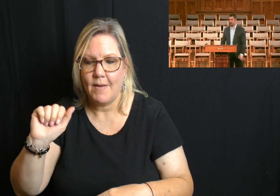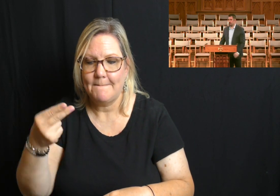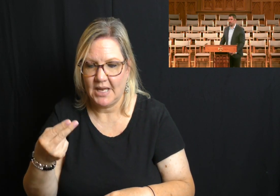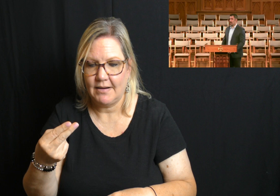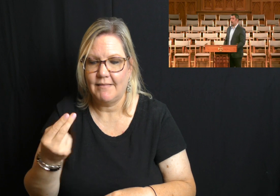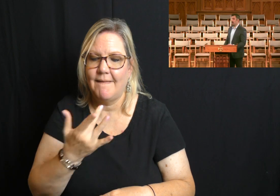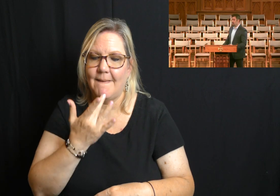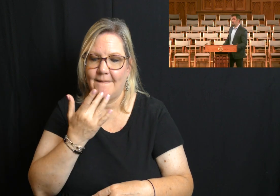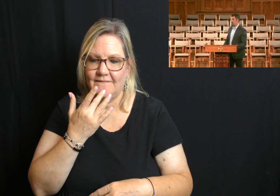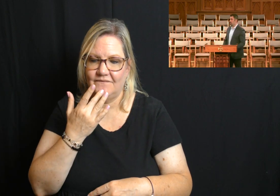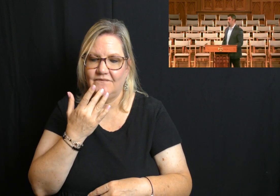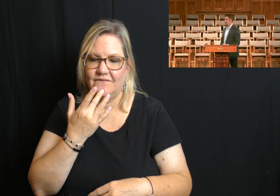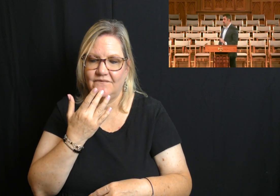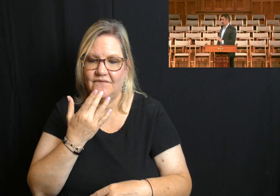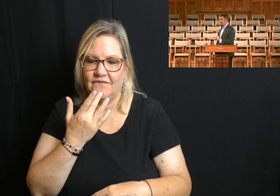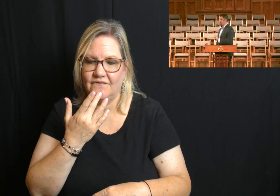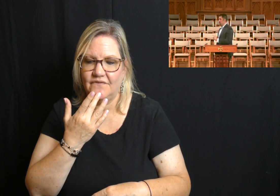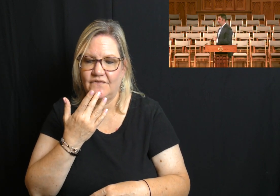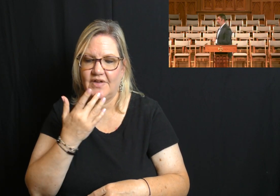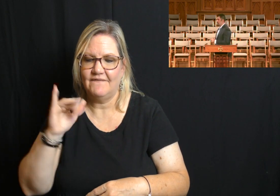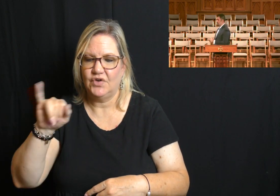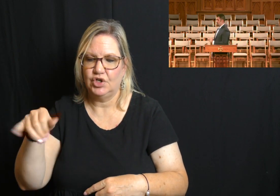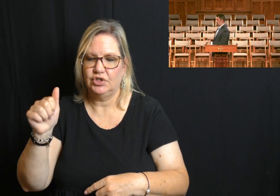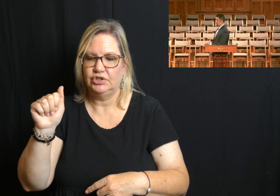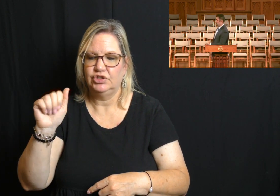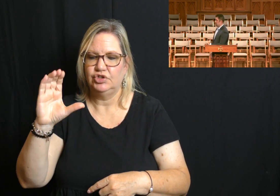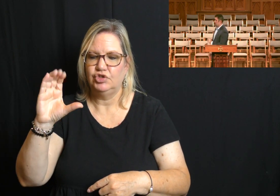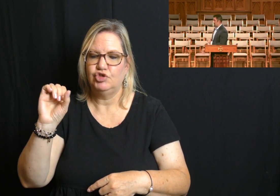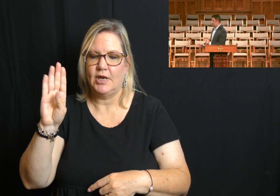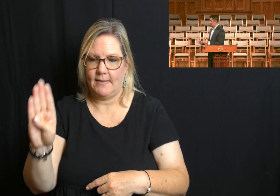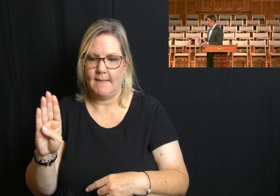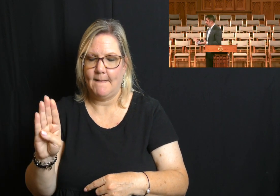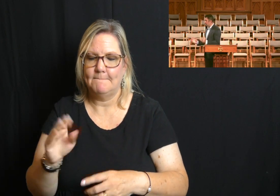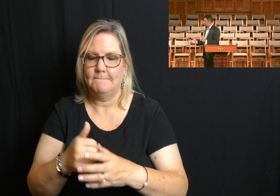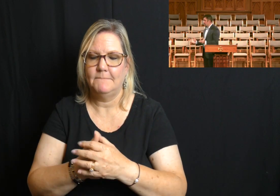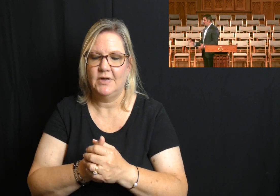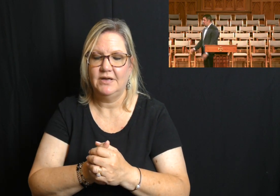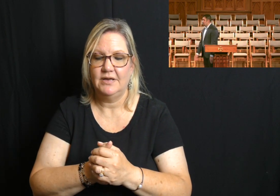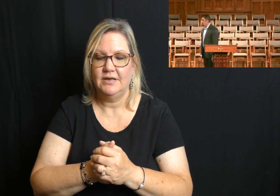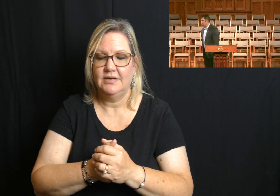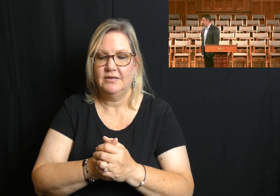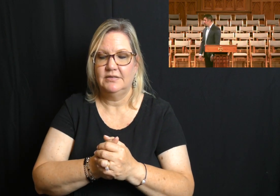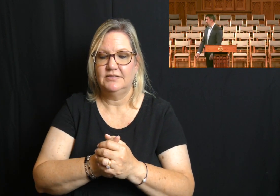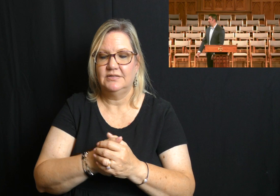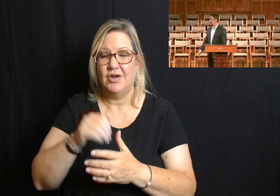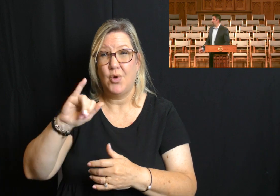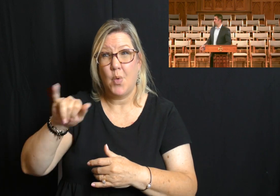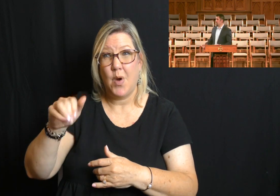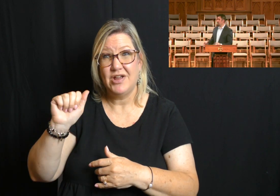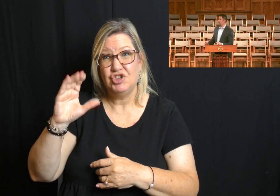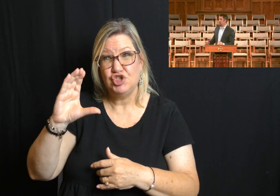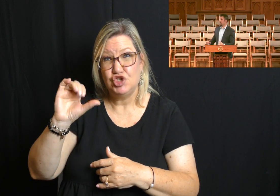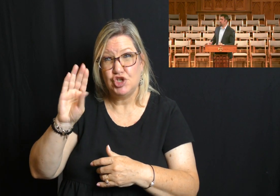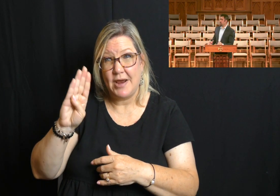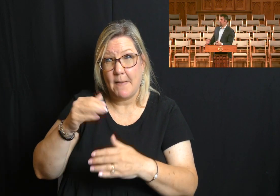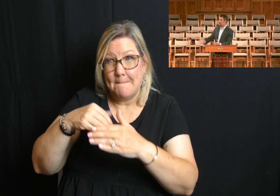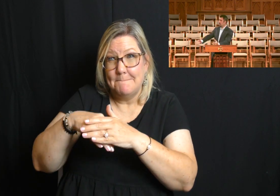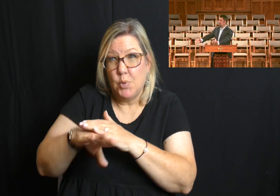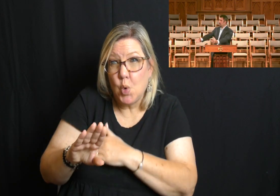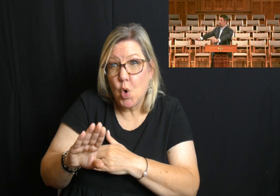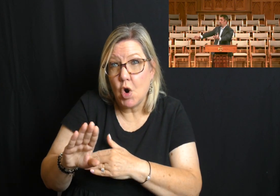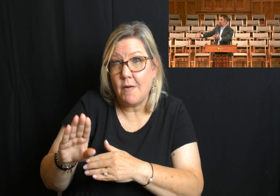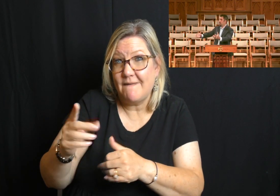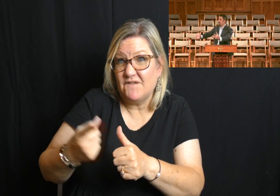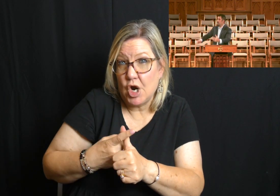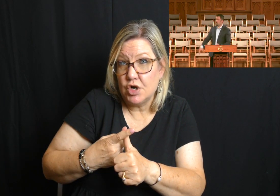this dude. I will be the firstborn. And he kind of swindled his brother into